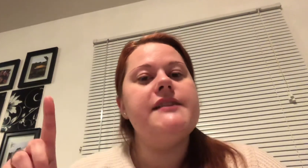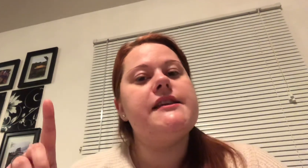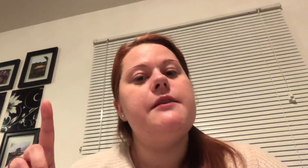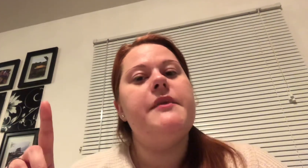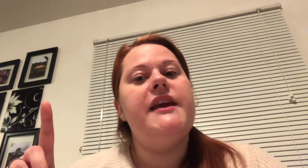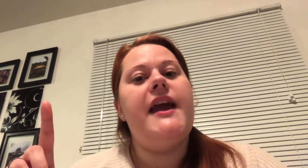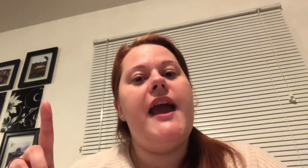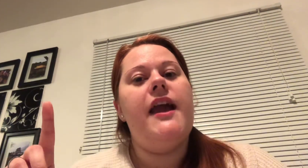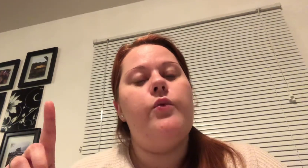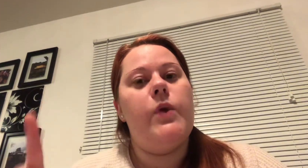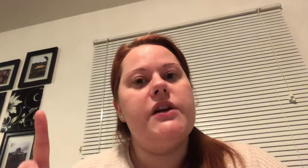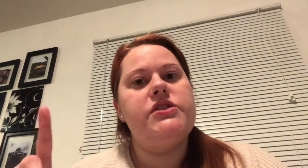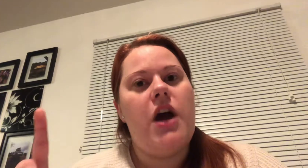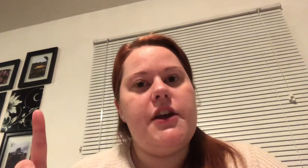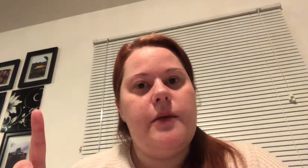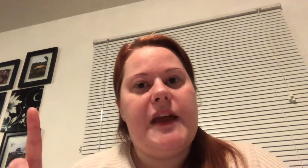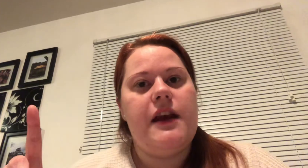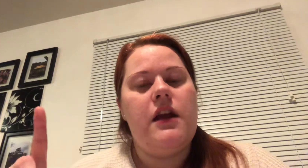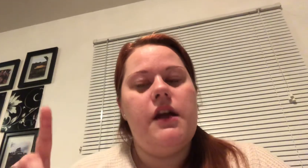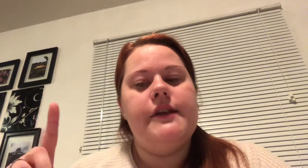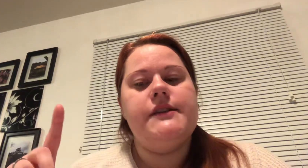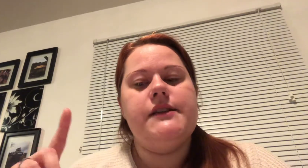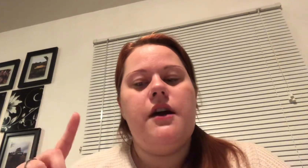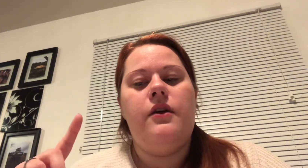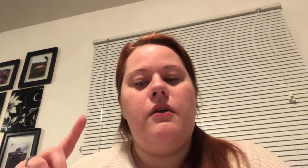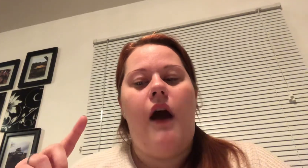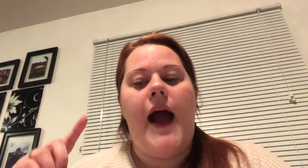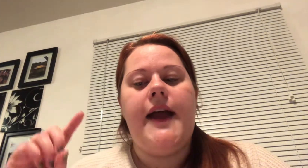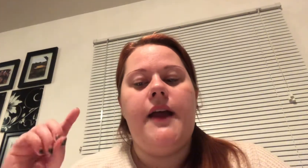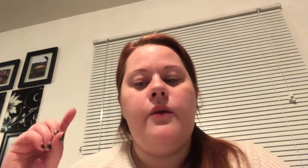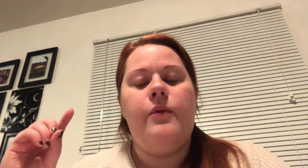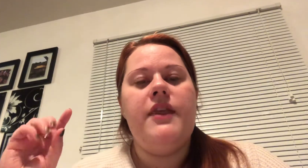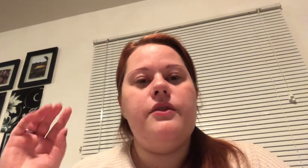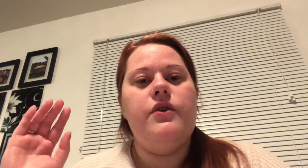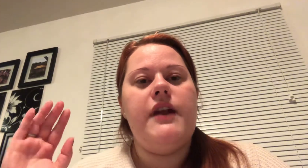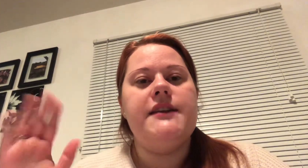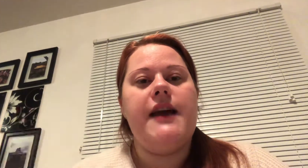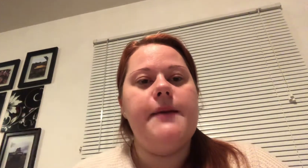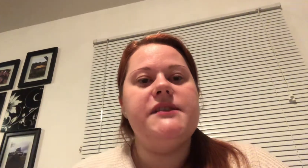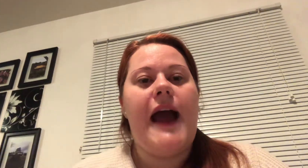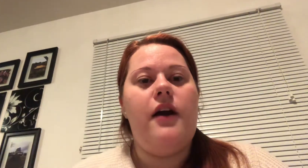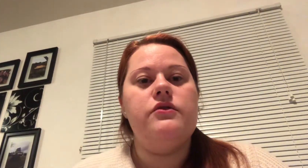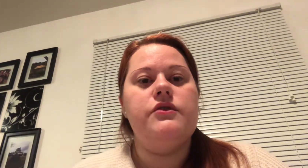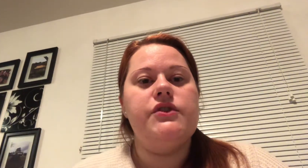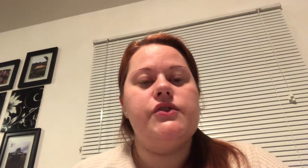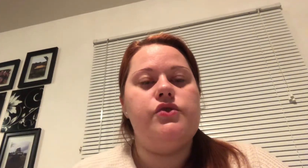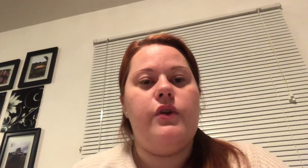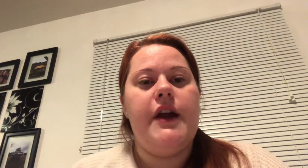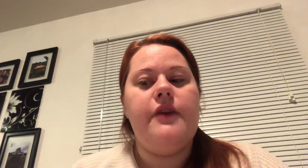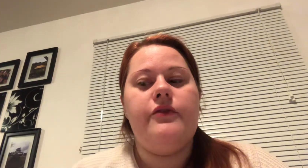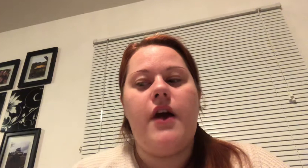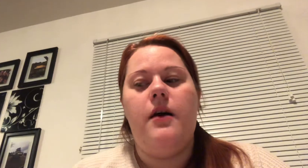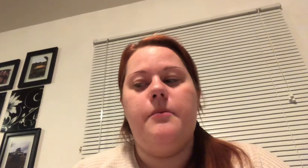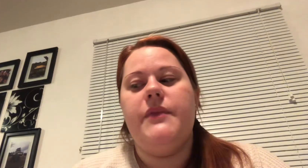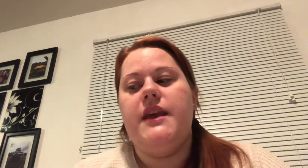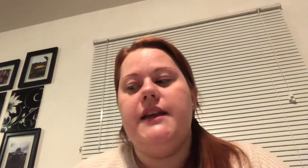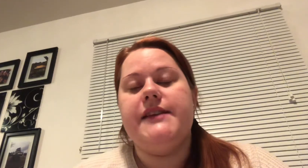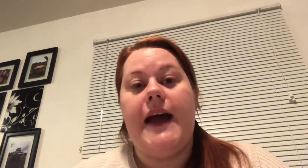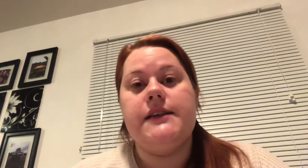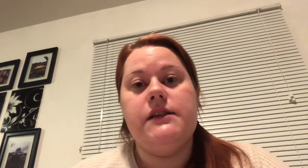going to be a Word document. So I went through and I typed out the story from the